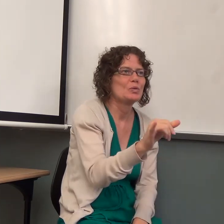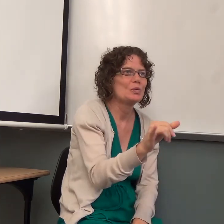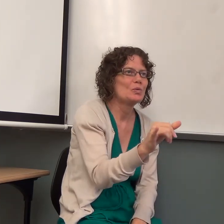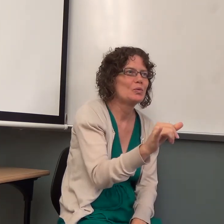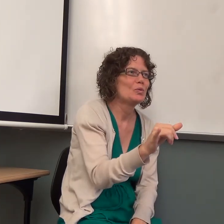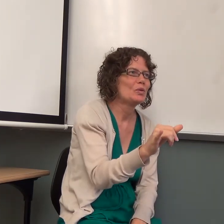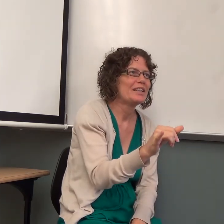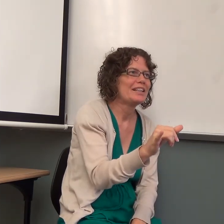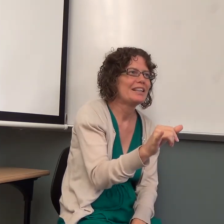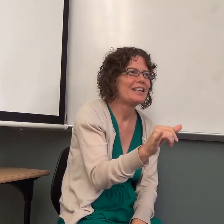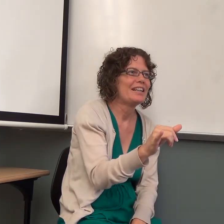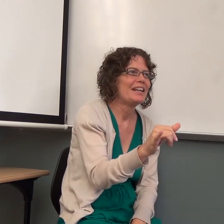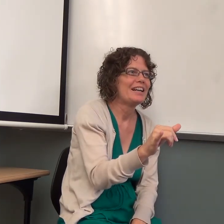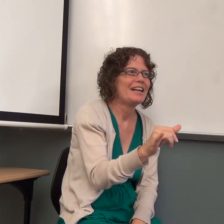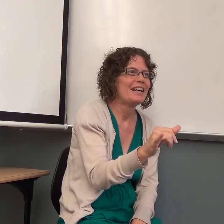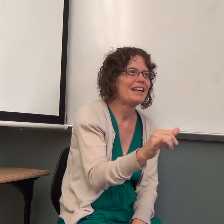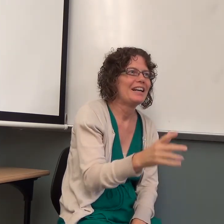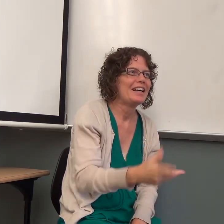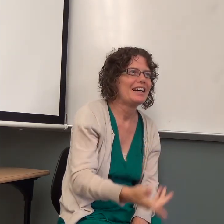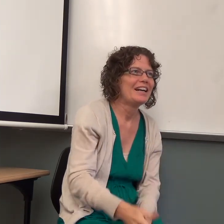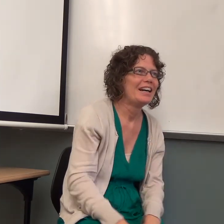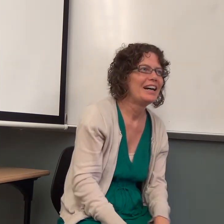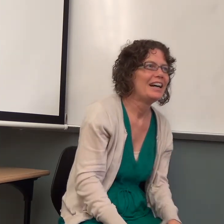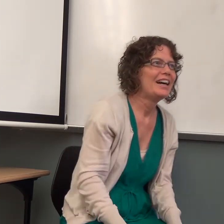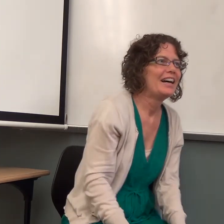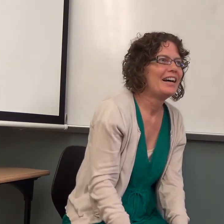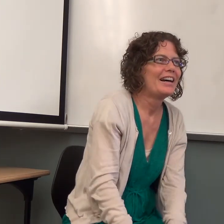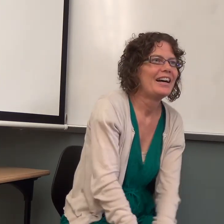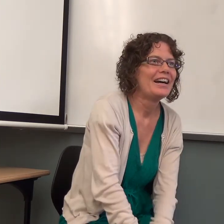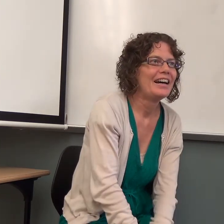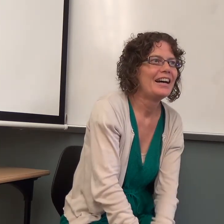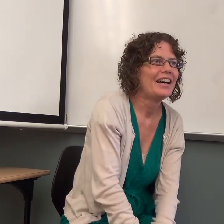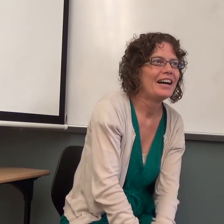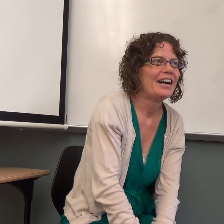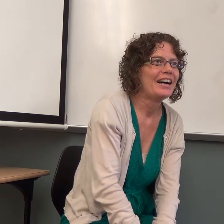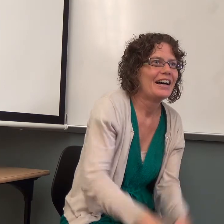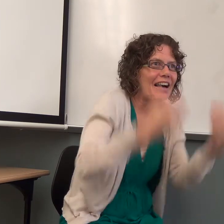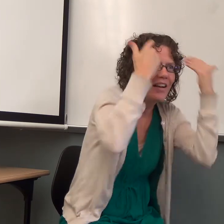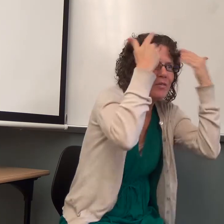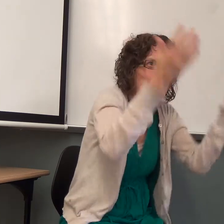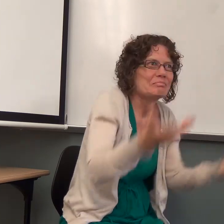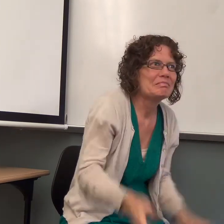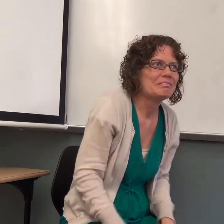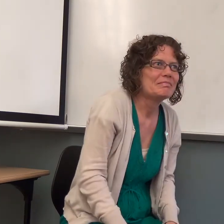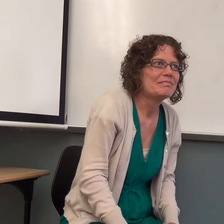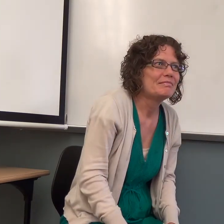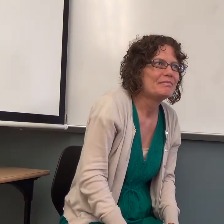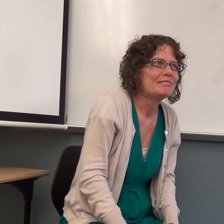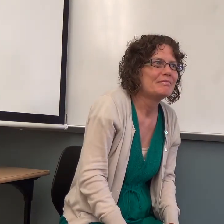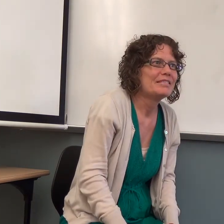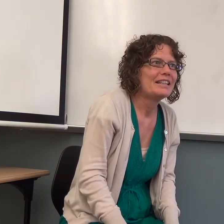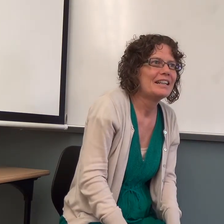Brian, come on, come on, come on. That's okay, Brian. Come on. Don't worry about it. Just first word. You didn't hear it? What is it?